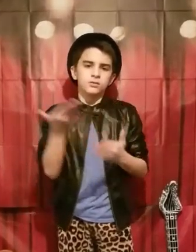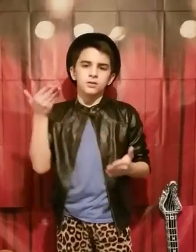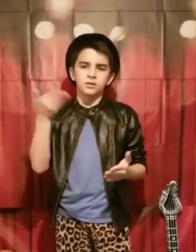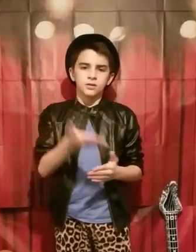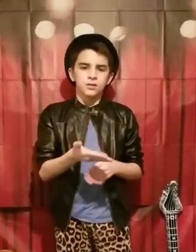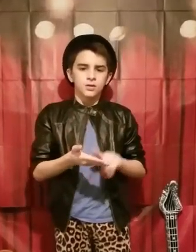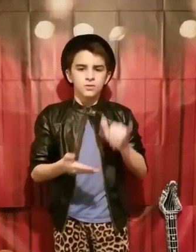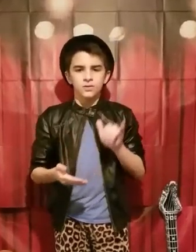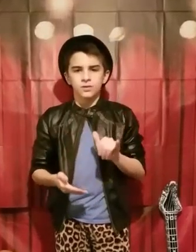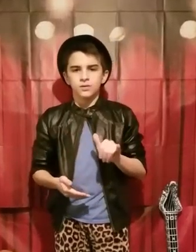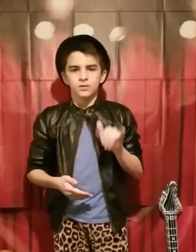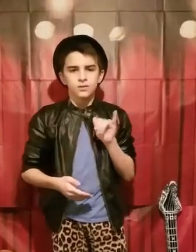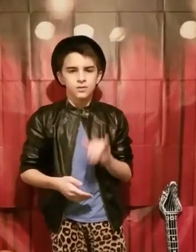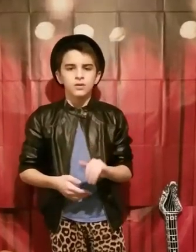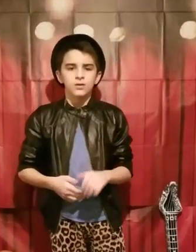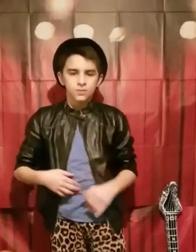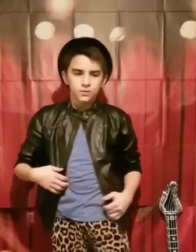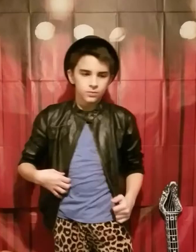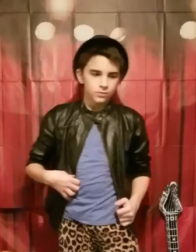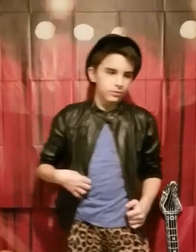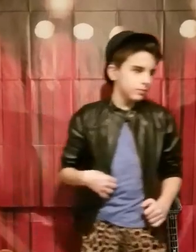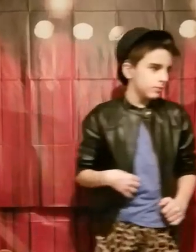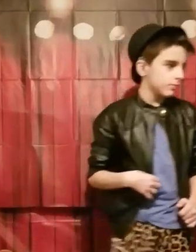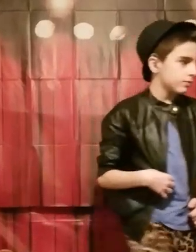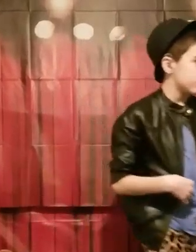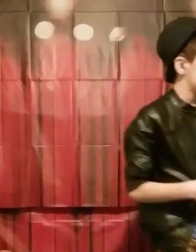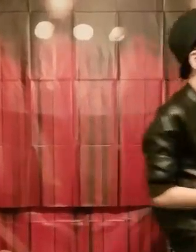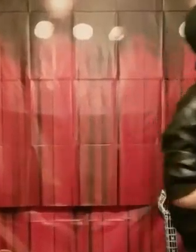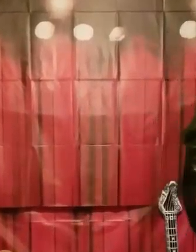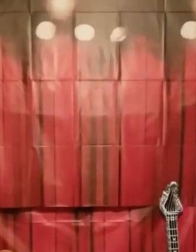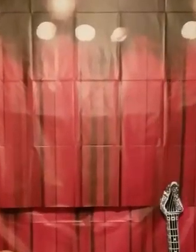on the right.